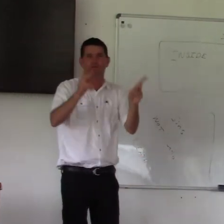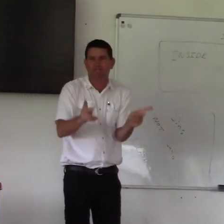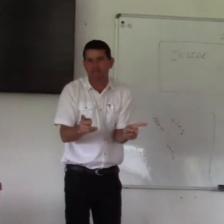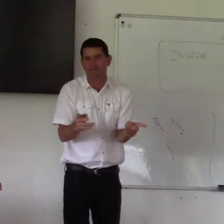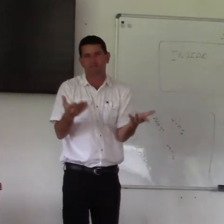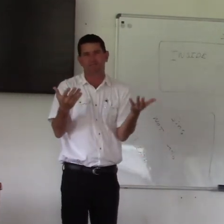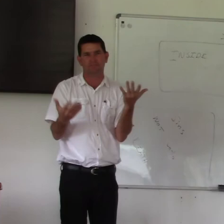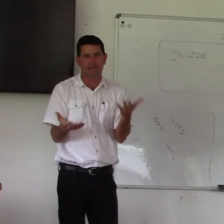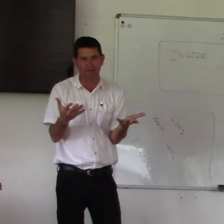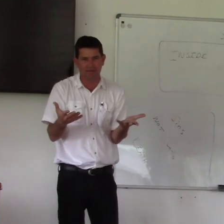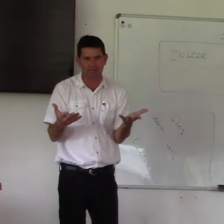Person, maybe,